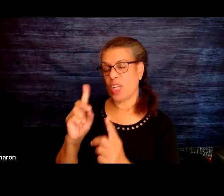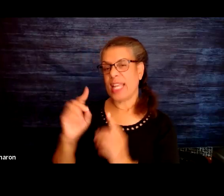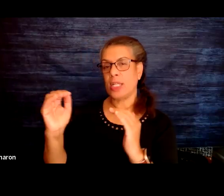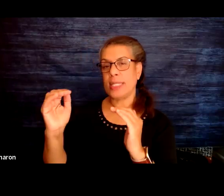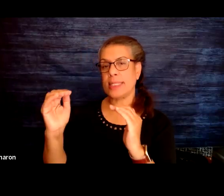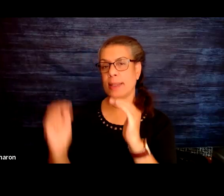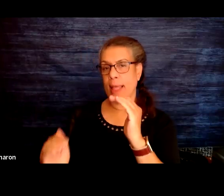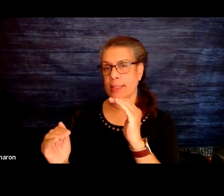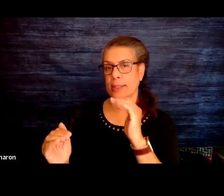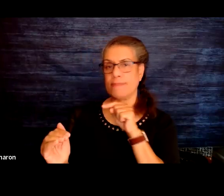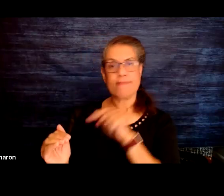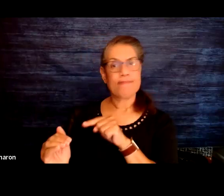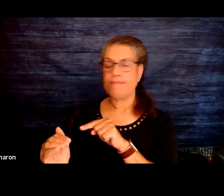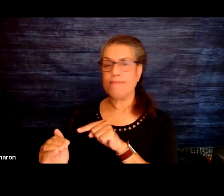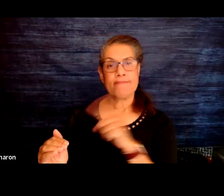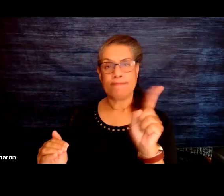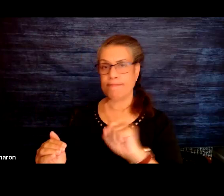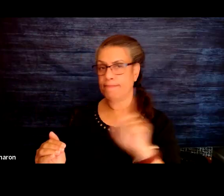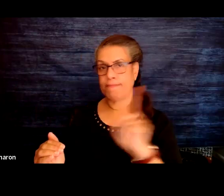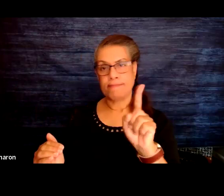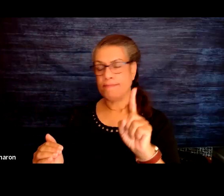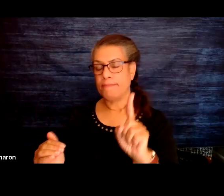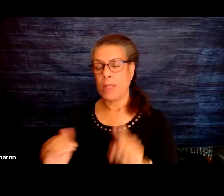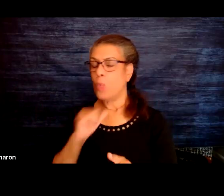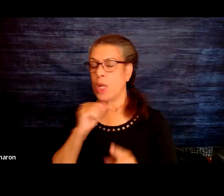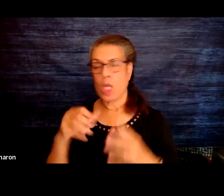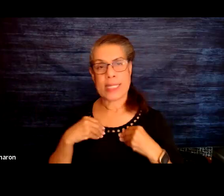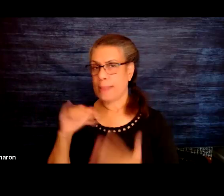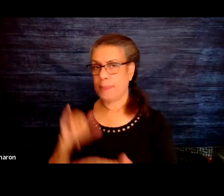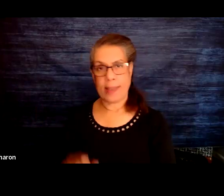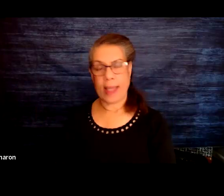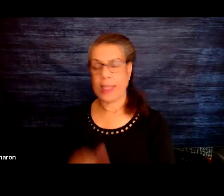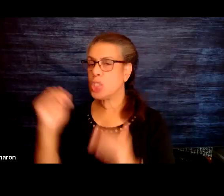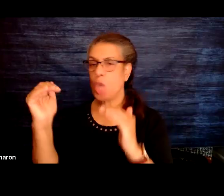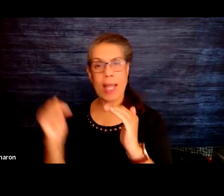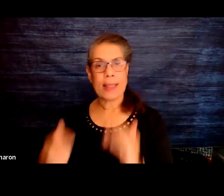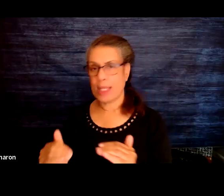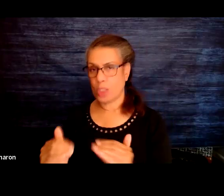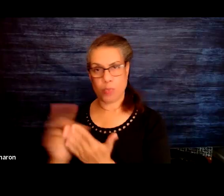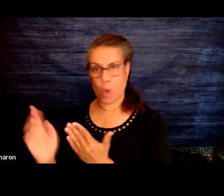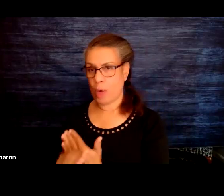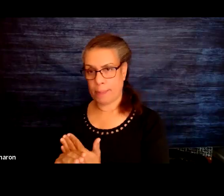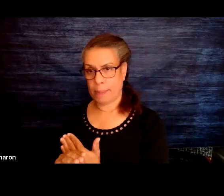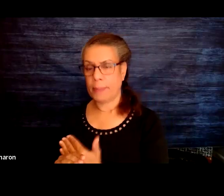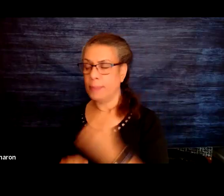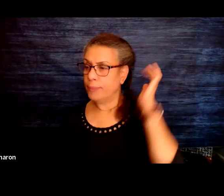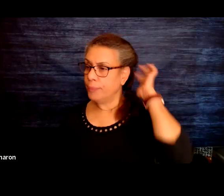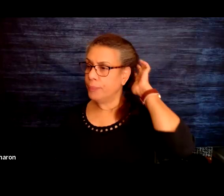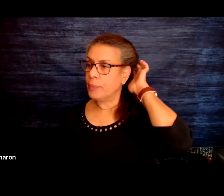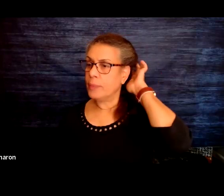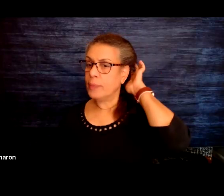than. And that's just something our team does not buy into. And so that's why I think, you